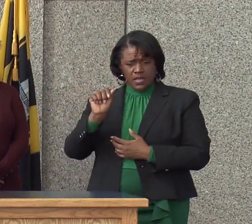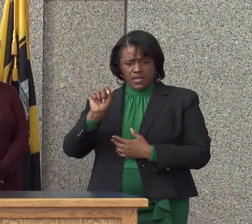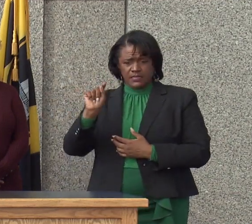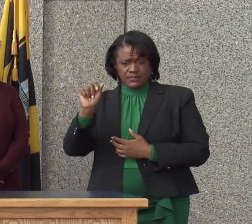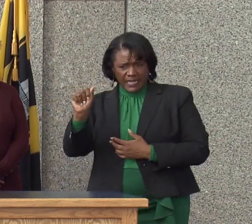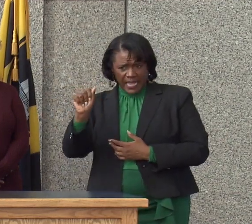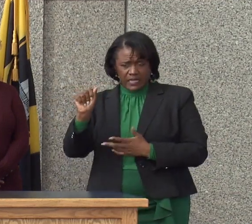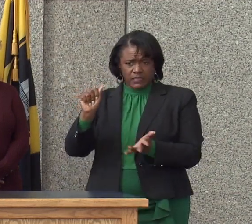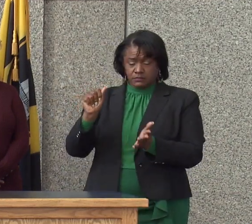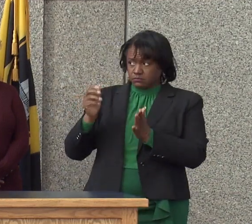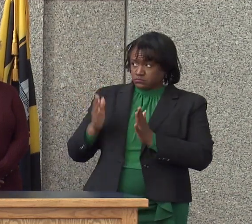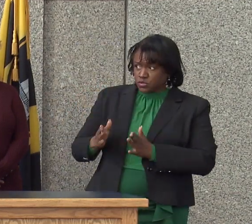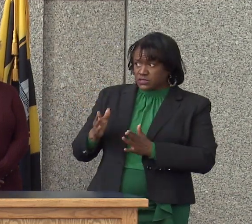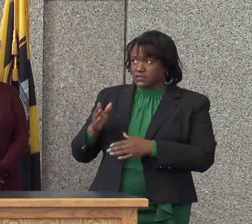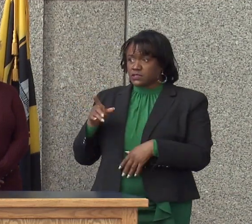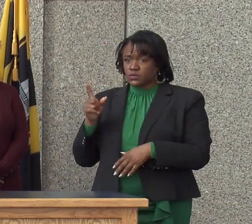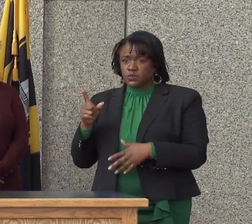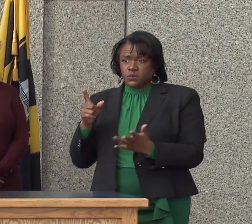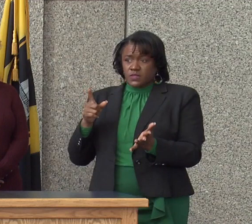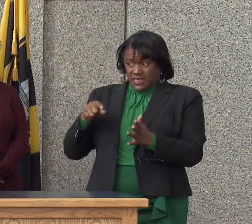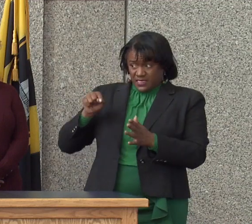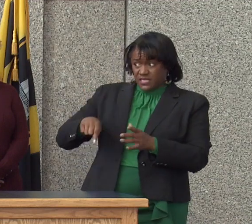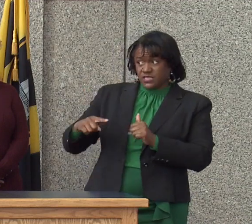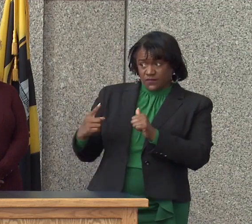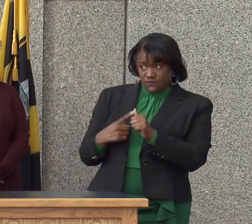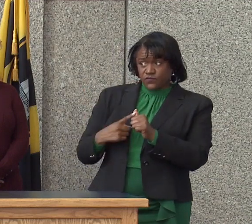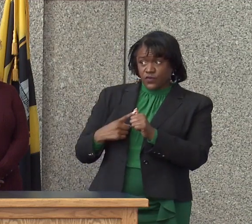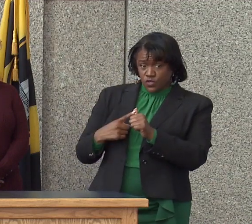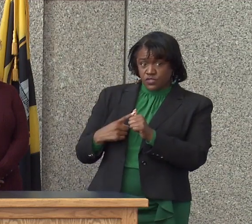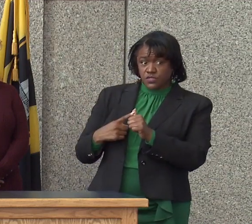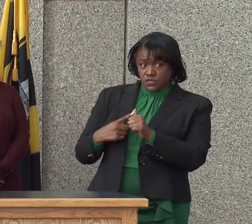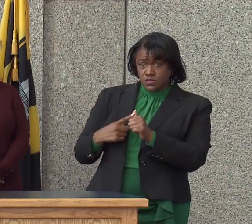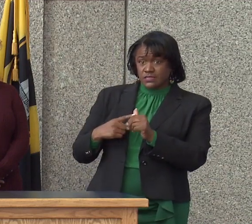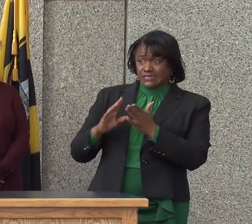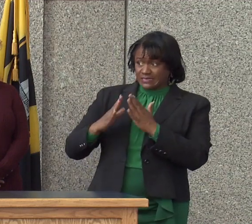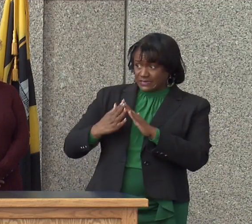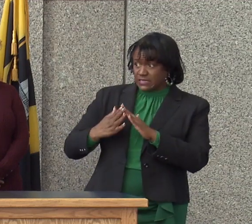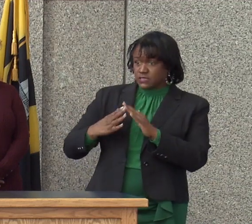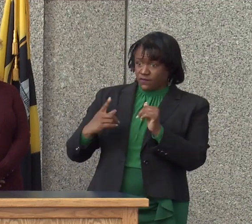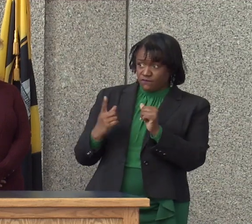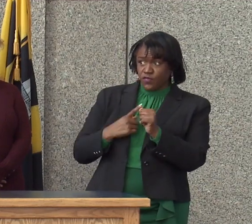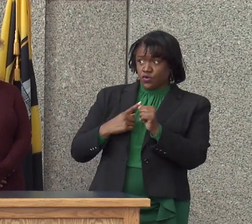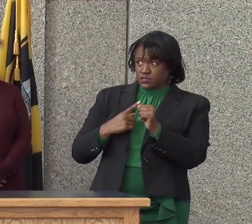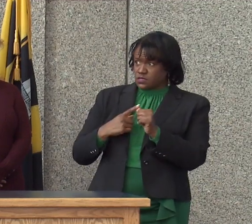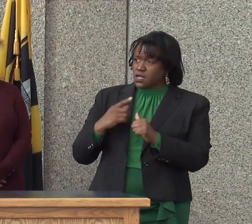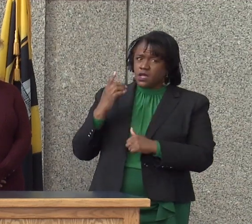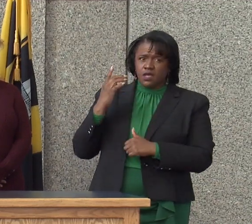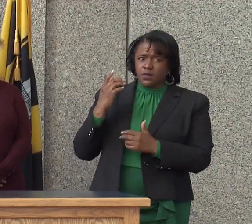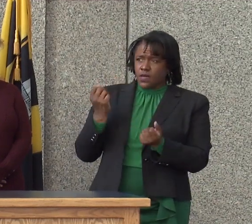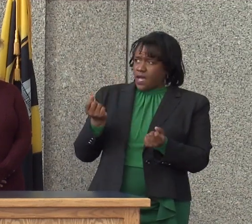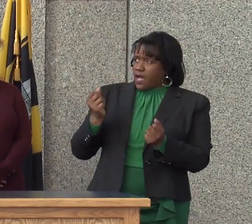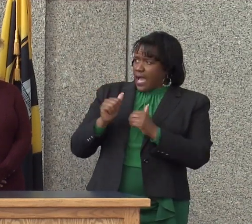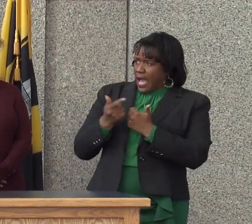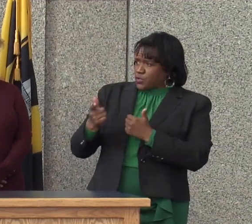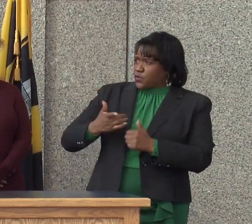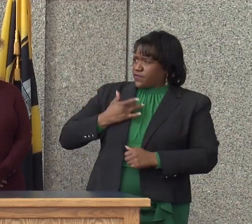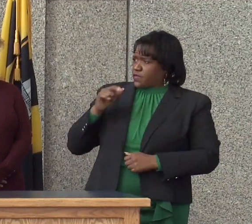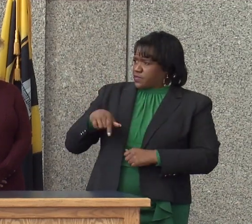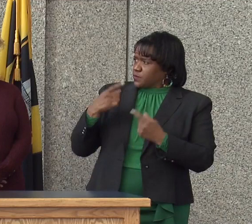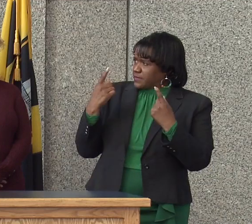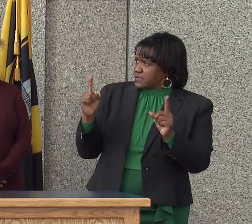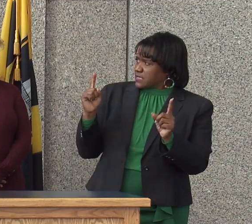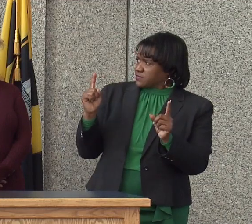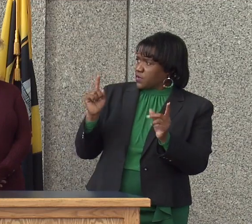data-driven person. I heard the mayor say this is the first, the city is the first. Why do you, or how do you feel this will be